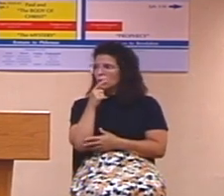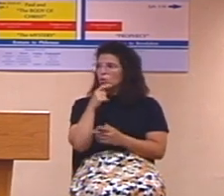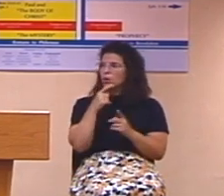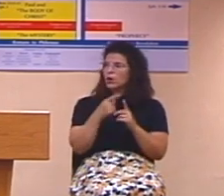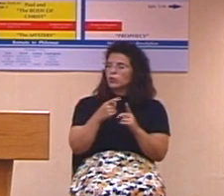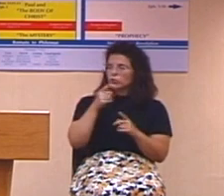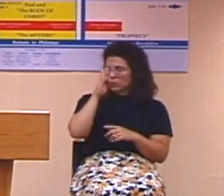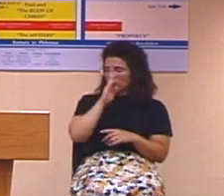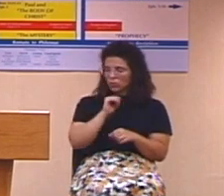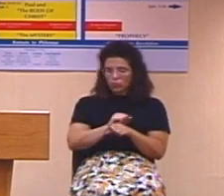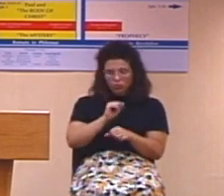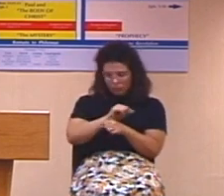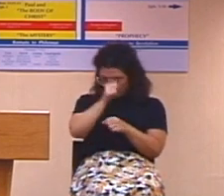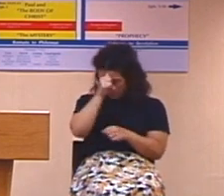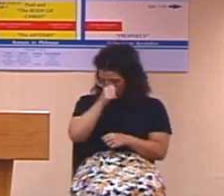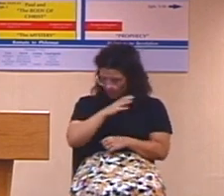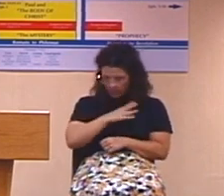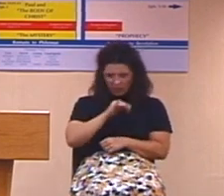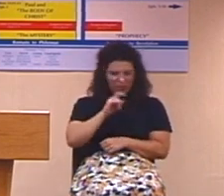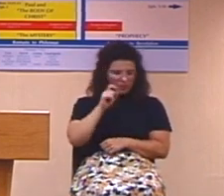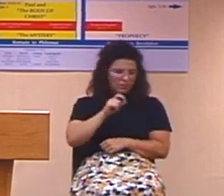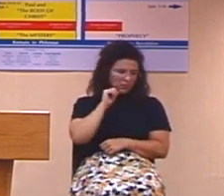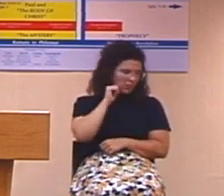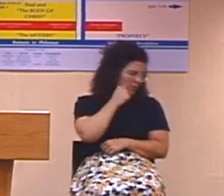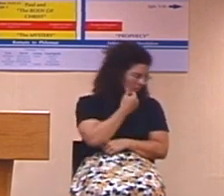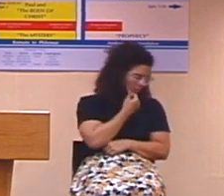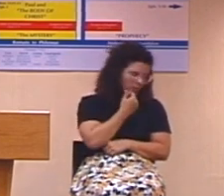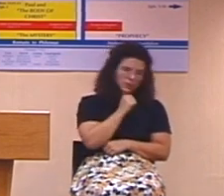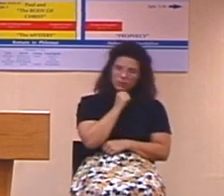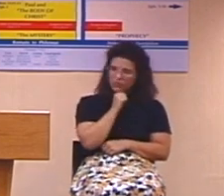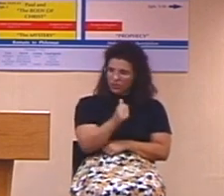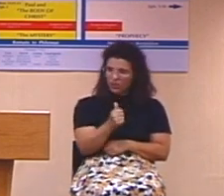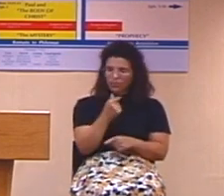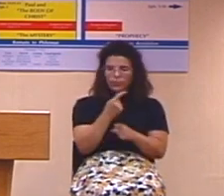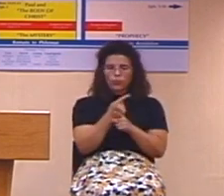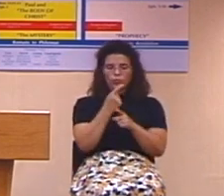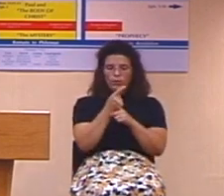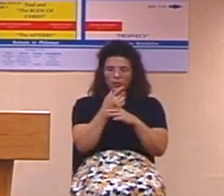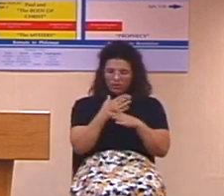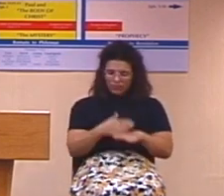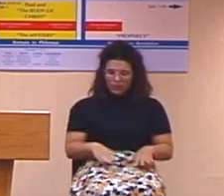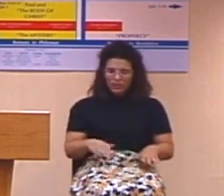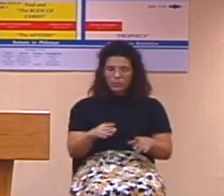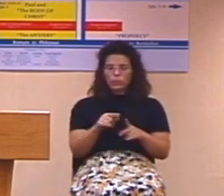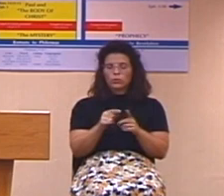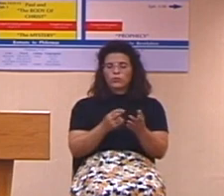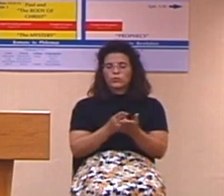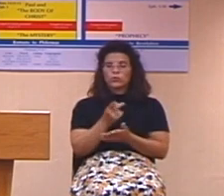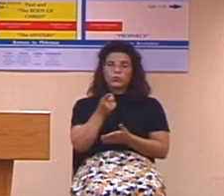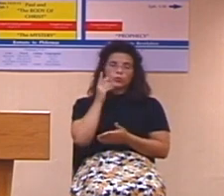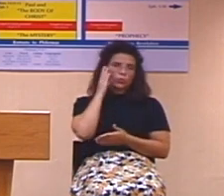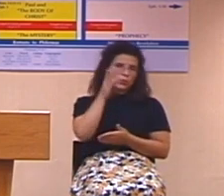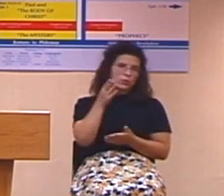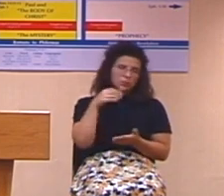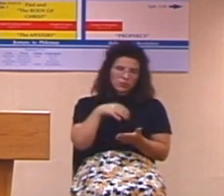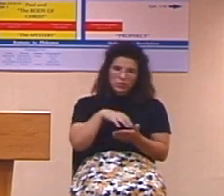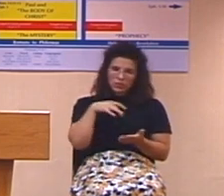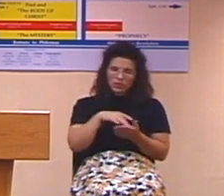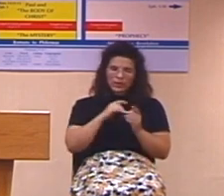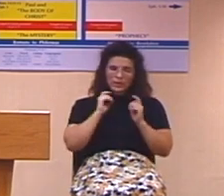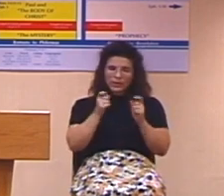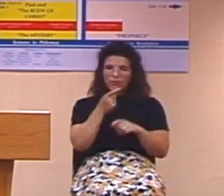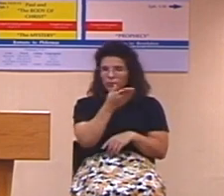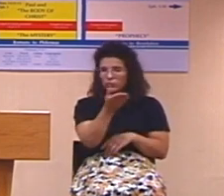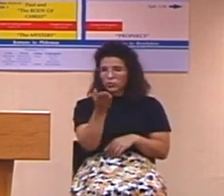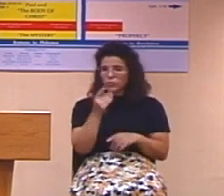workman that needeth not to be ashamed, but what? Rightly divided. You're going to study, dude. I gave it to